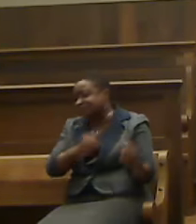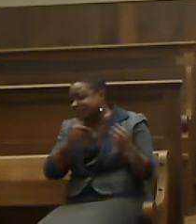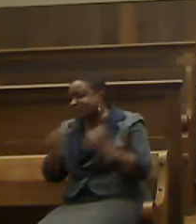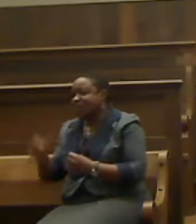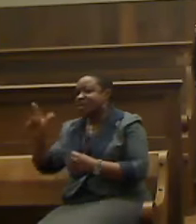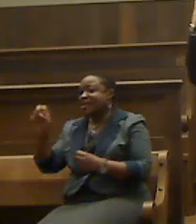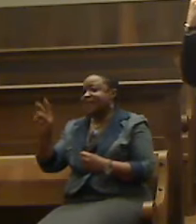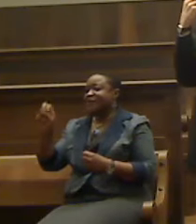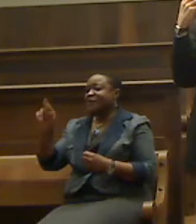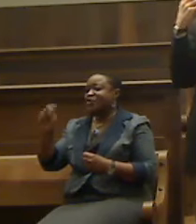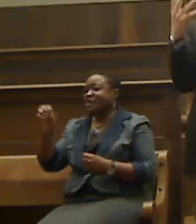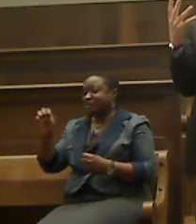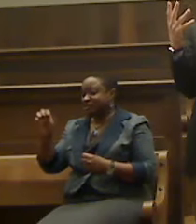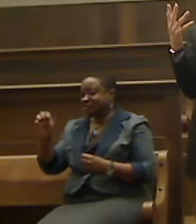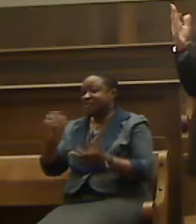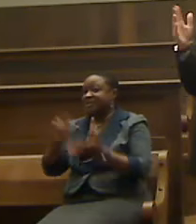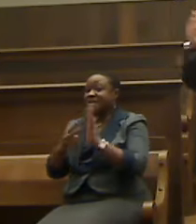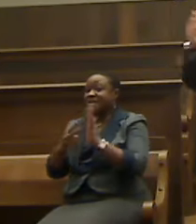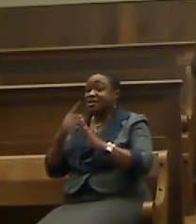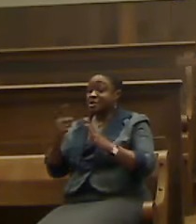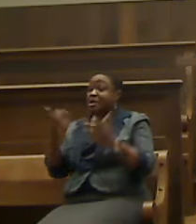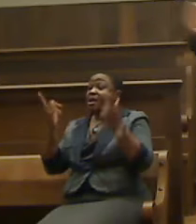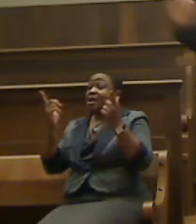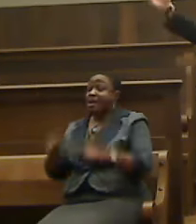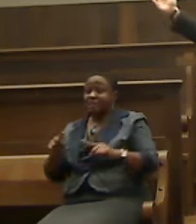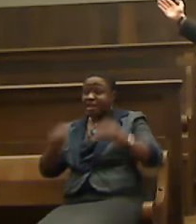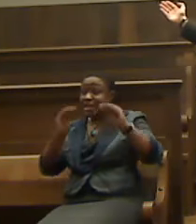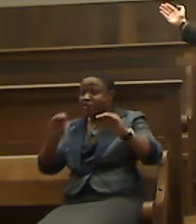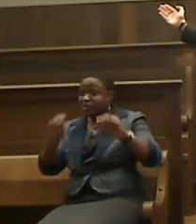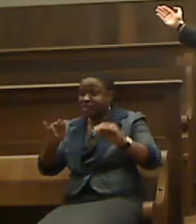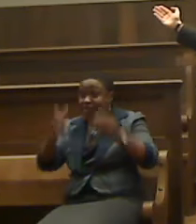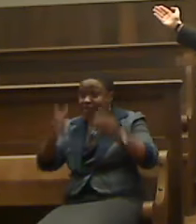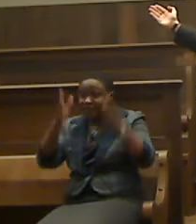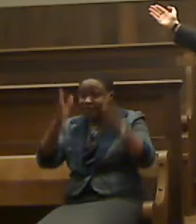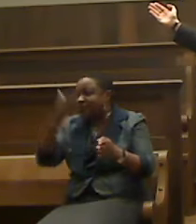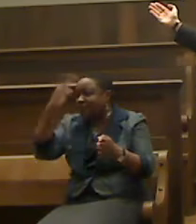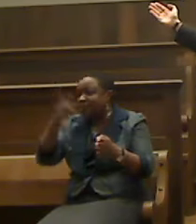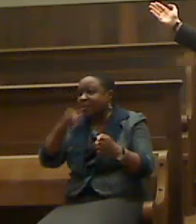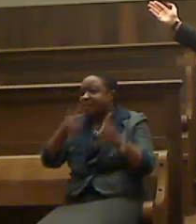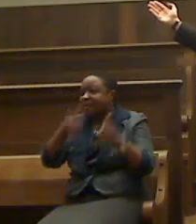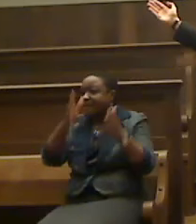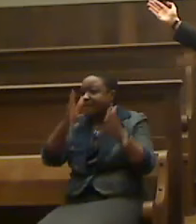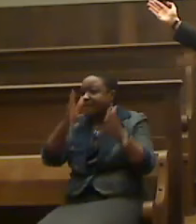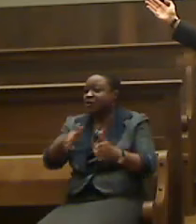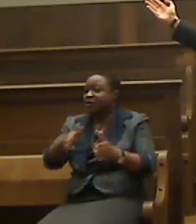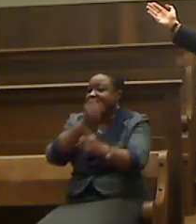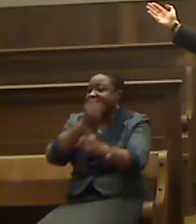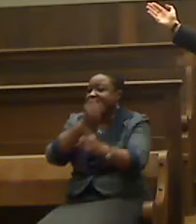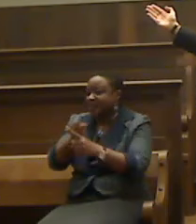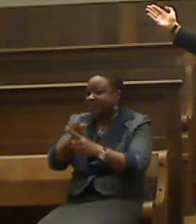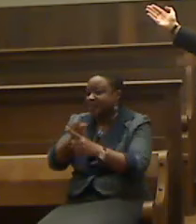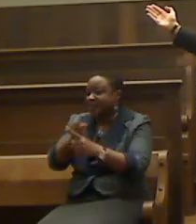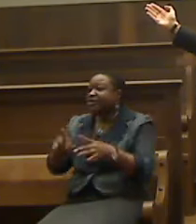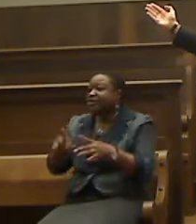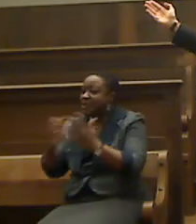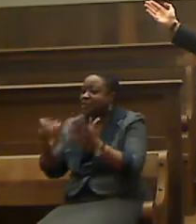end up having educated someone who has enormous ability to implement healthier food and healthier policy